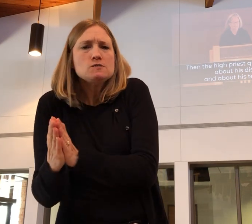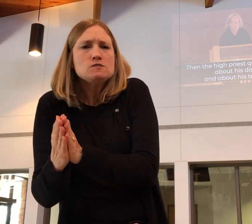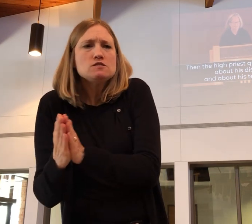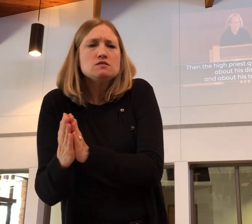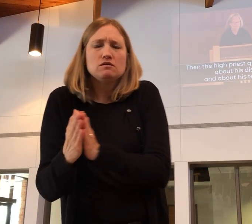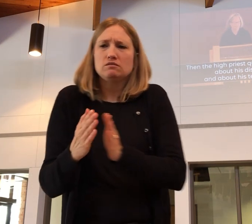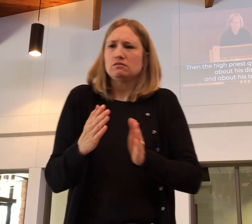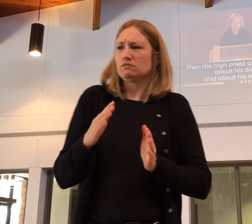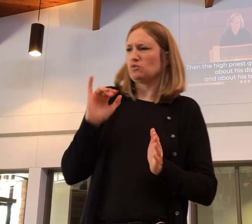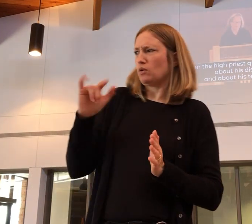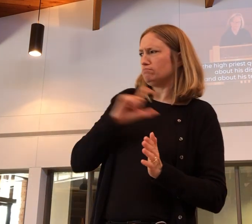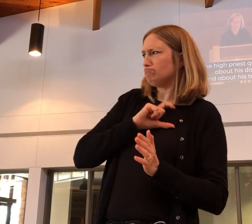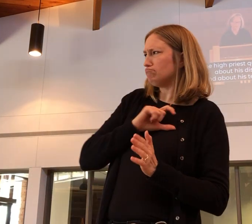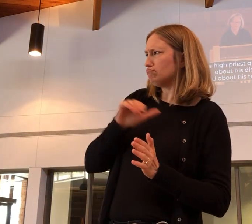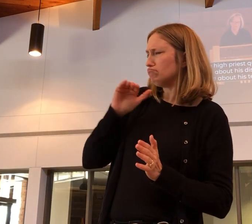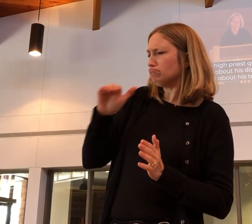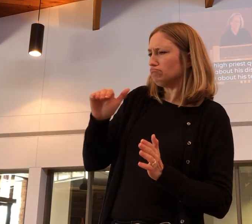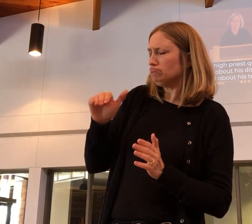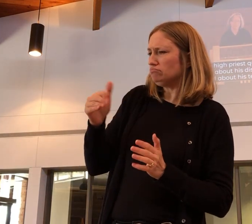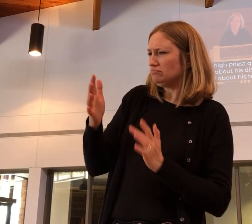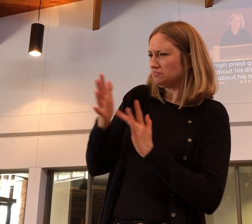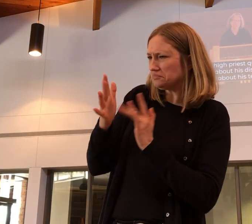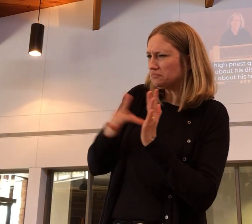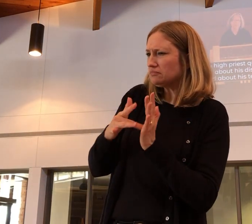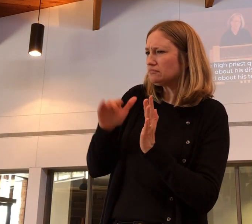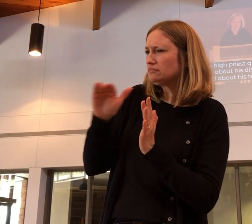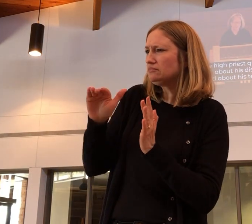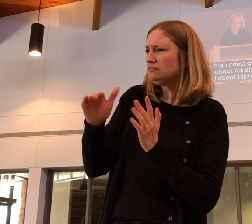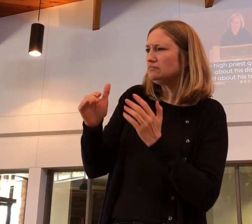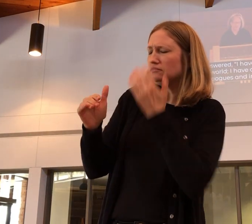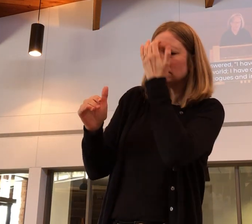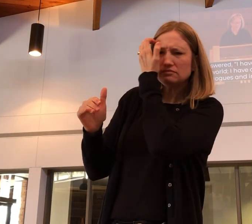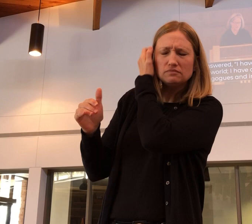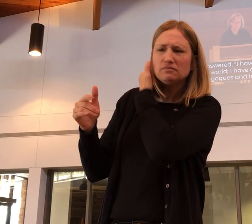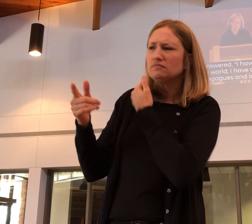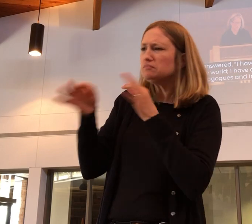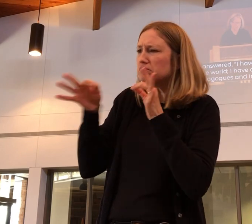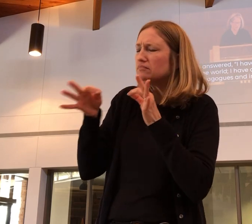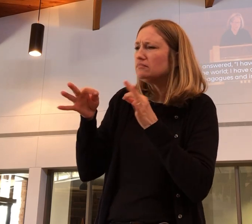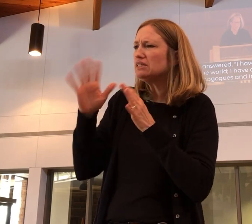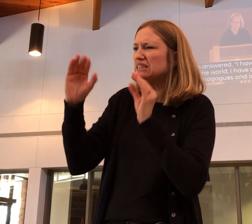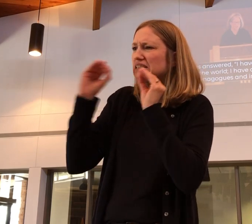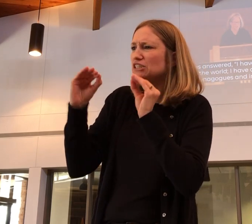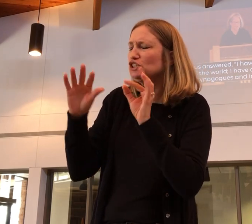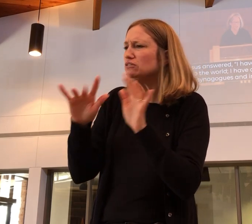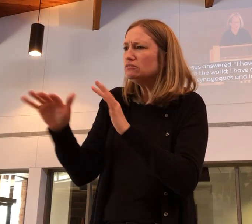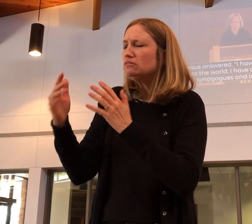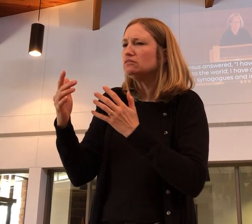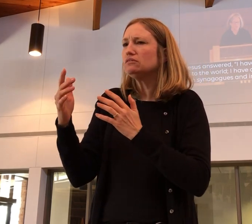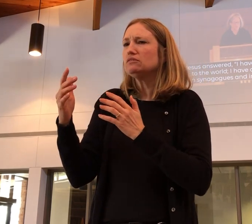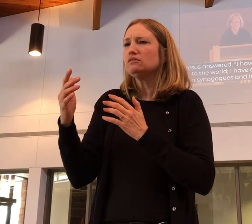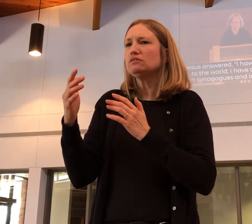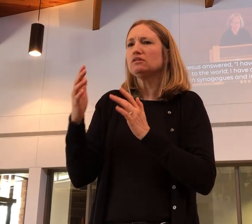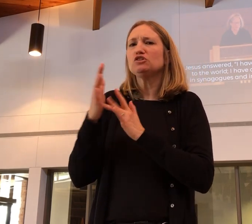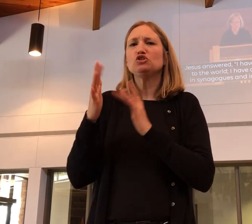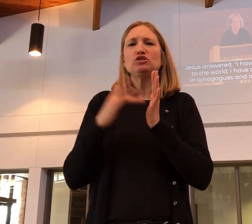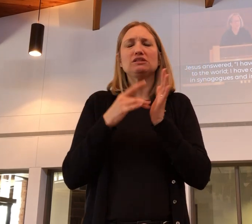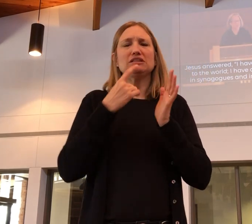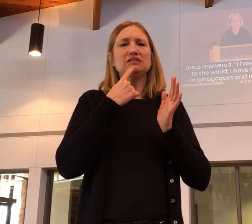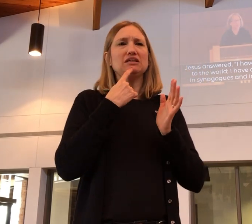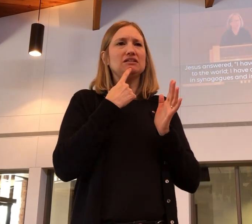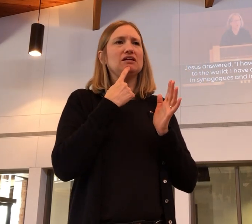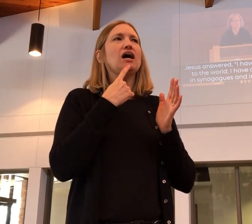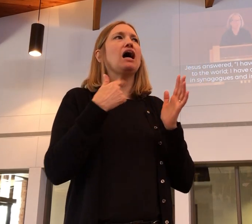priest questioned Jesus about his disciples and about his teaching. And Jesus answered, "I